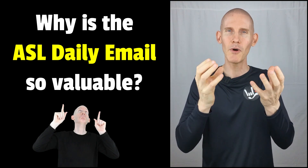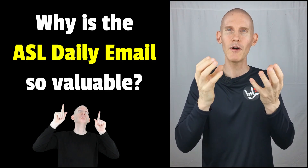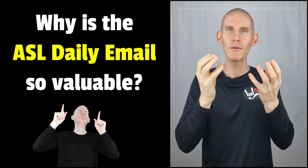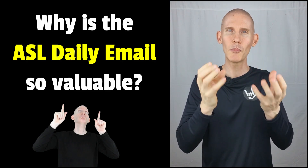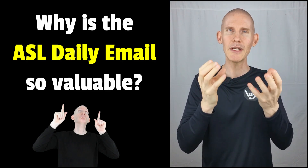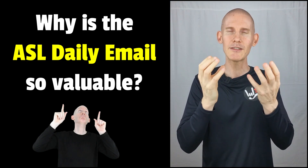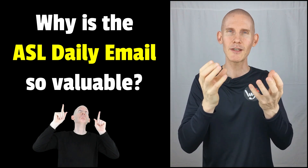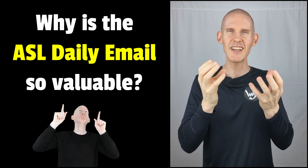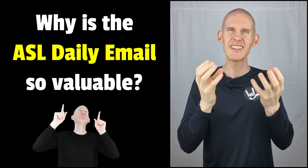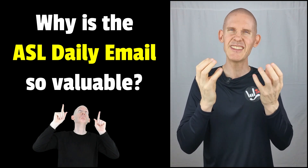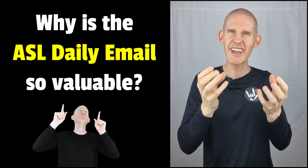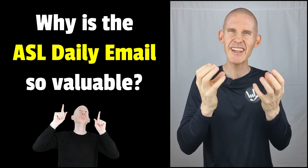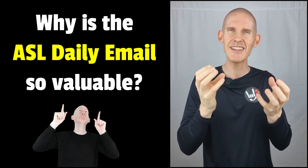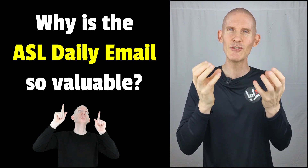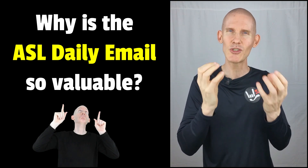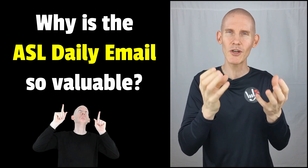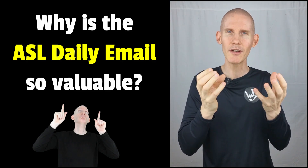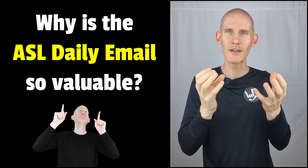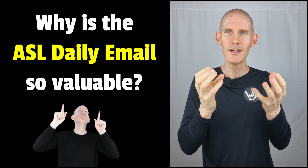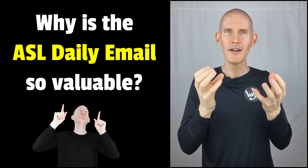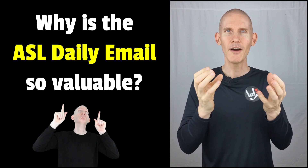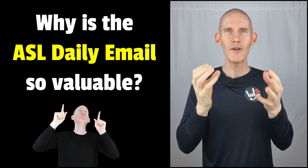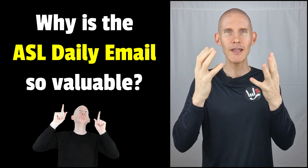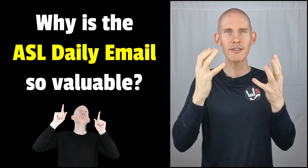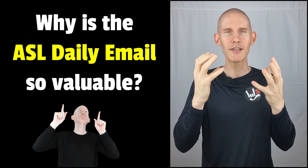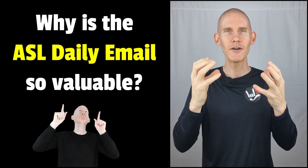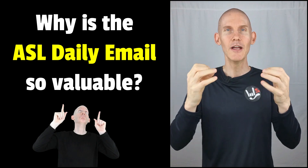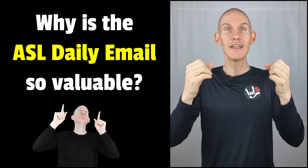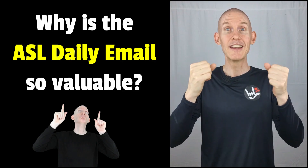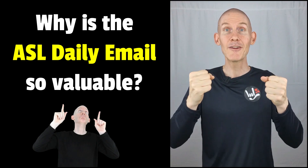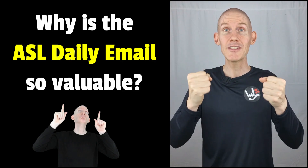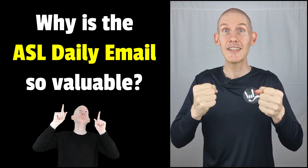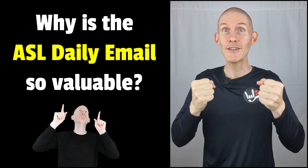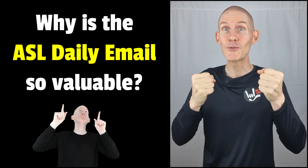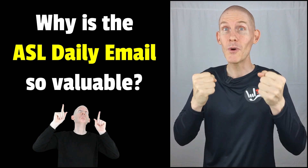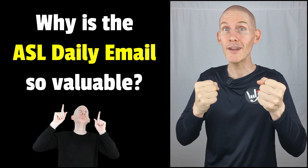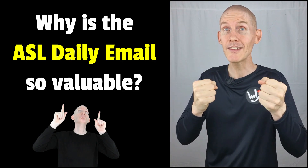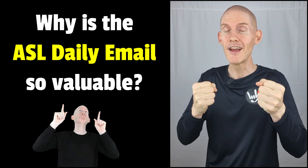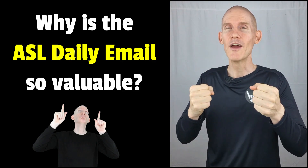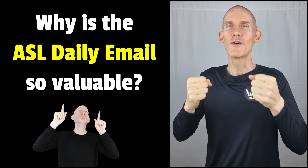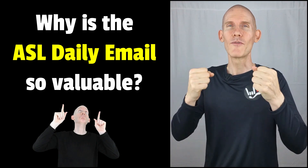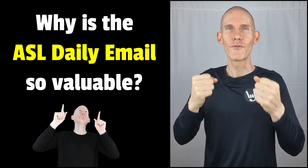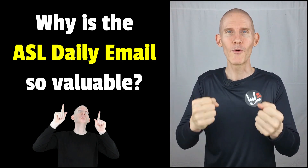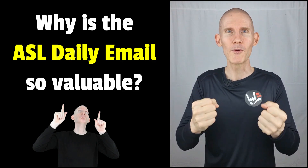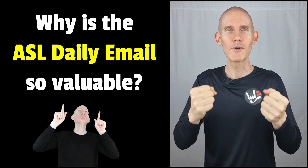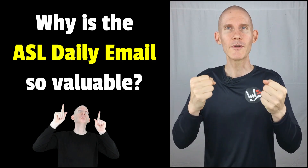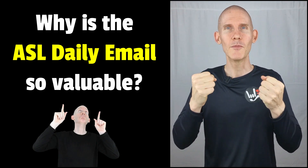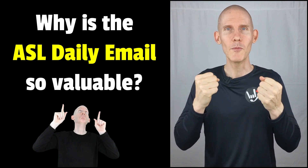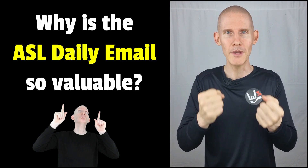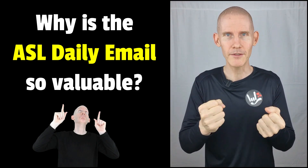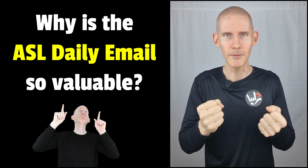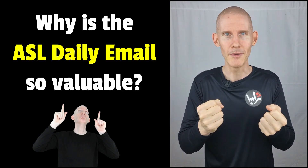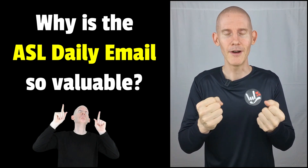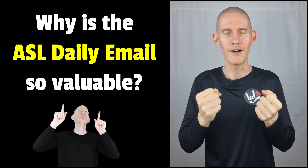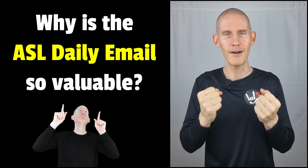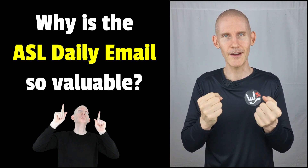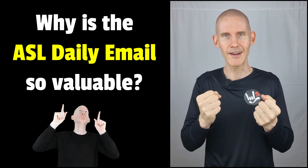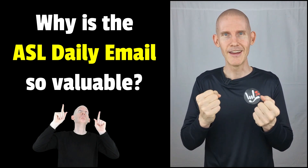small, bite-sized daily chunk of ASL guarantees what? Forward momentum.